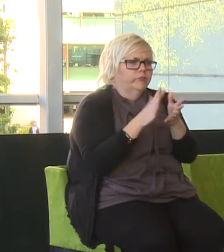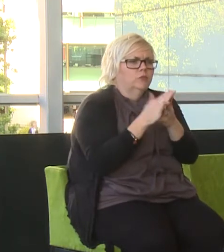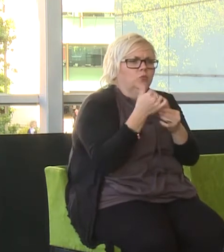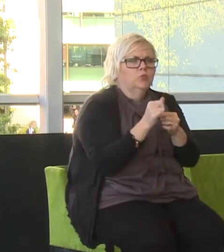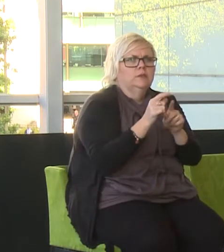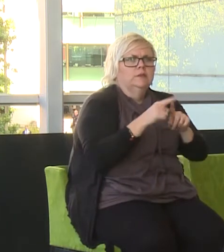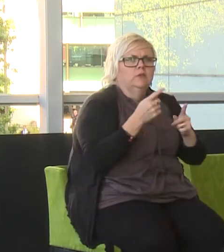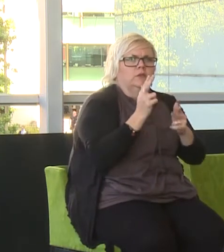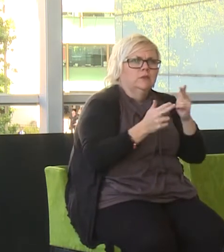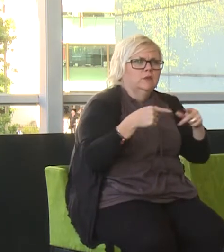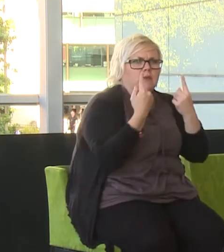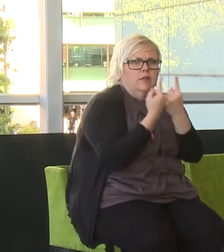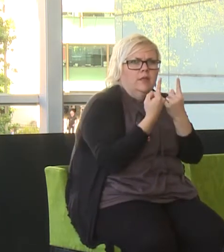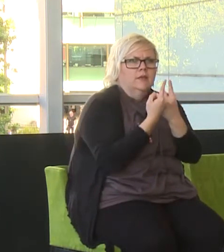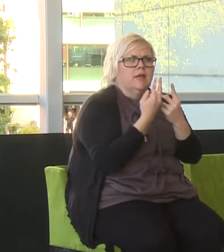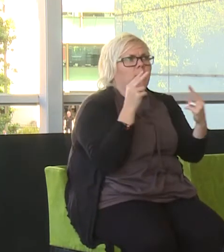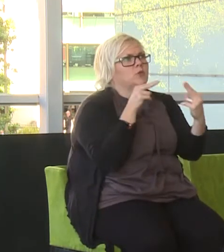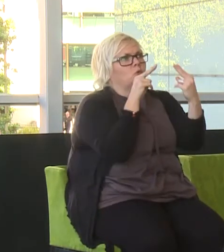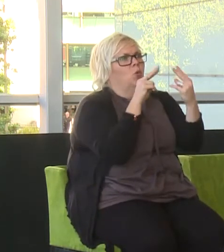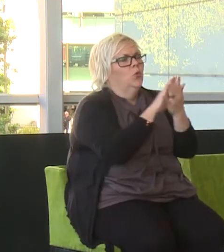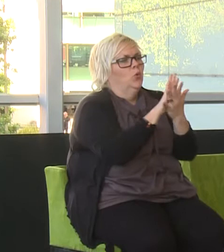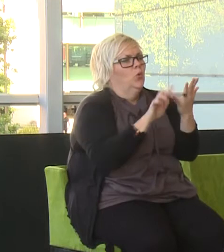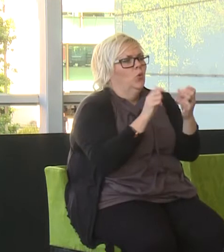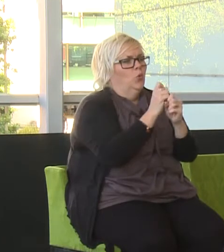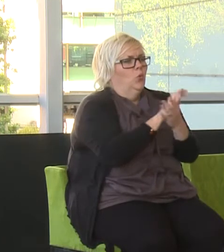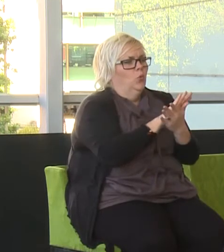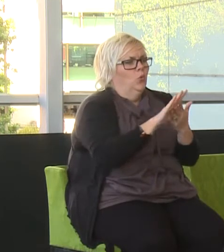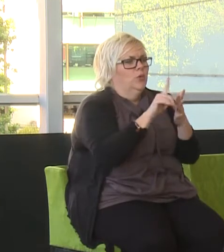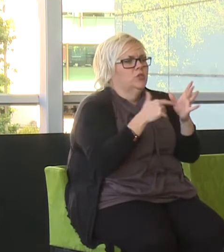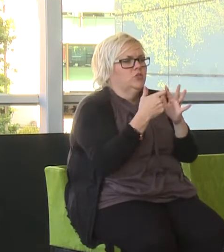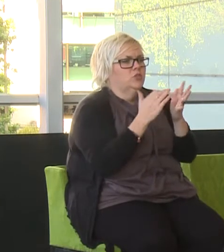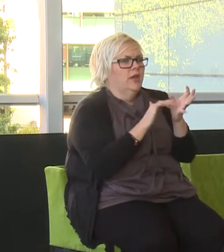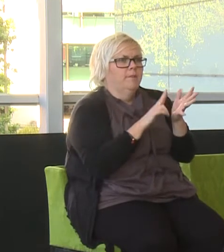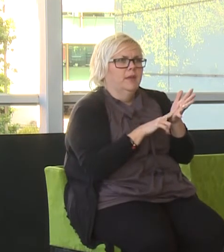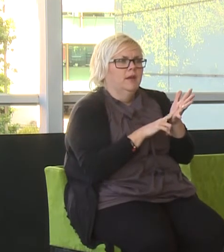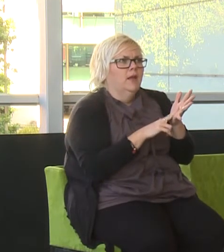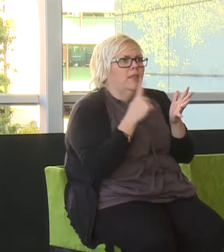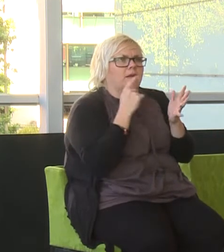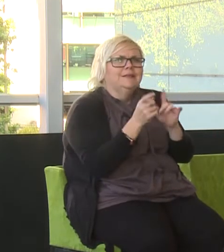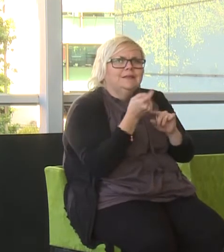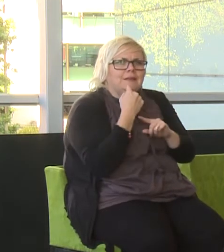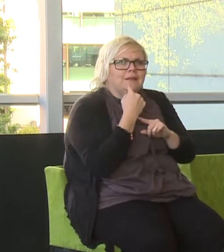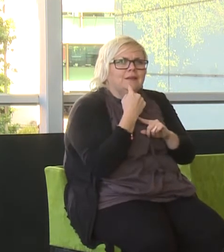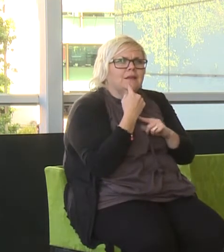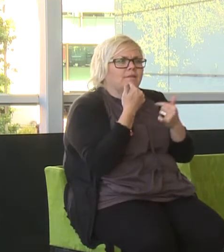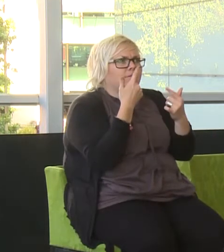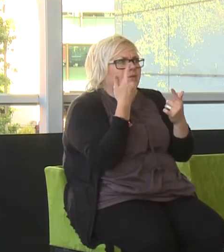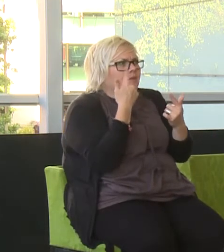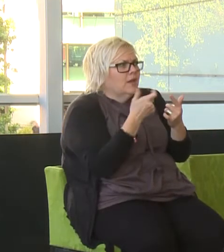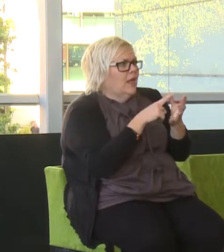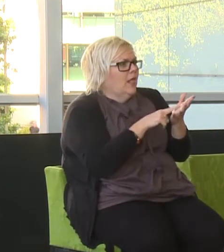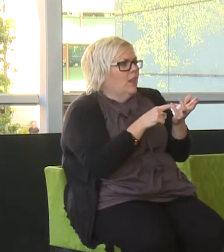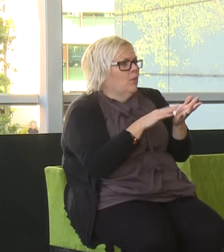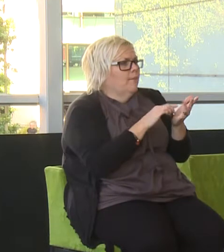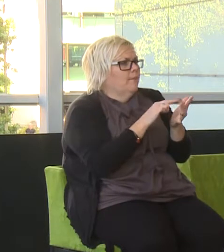of claws we had assigned to Hugh Jackman. I think with close-up steel, fighting aluminium, action soft